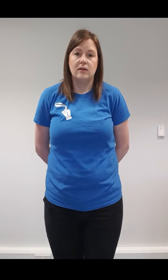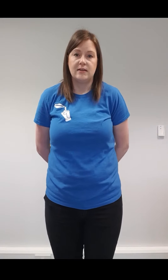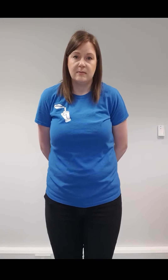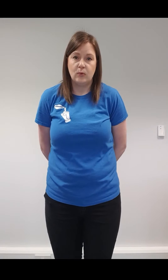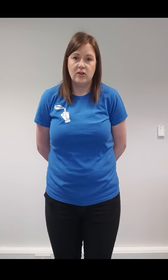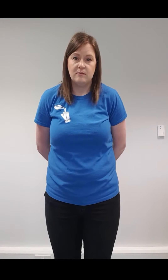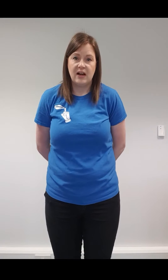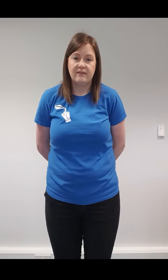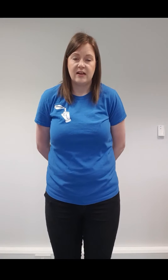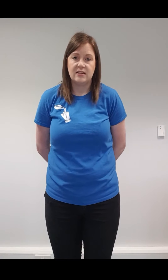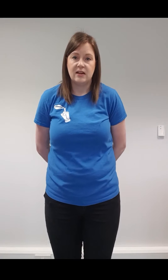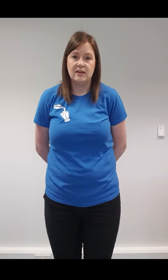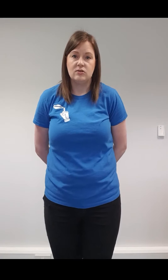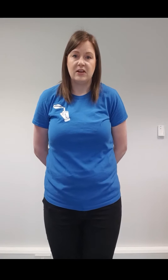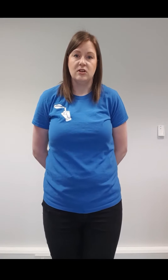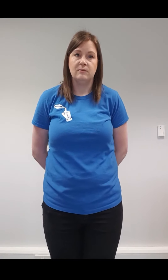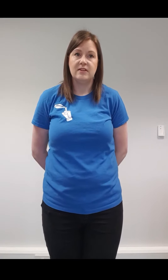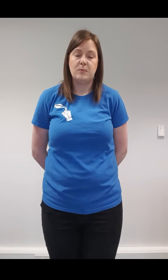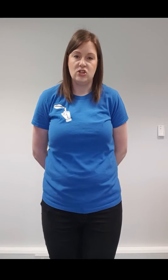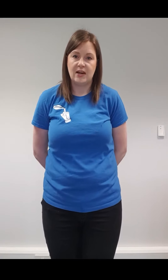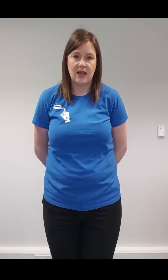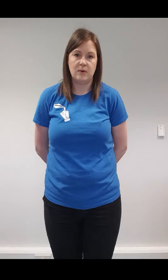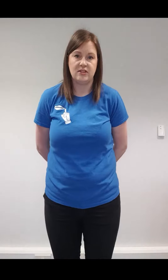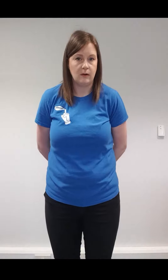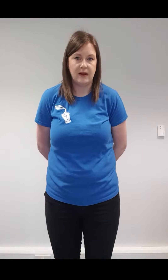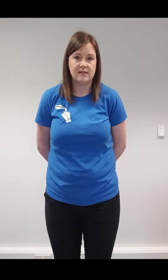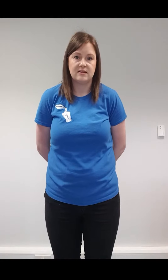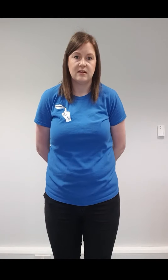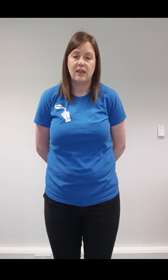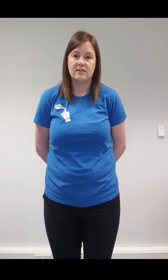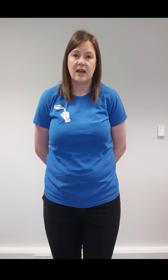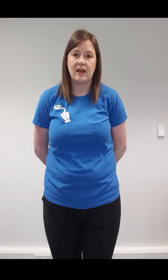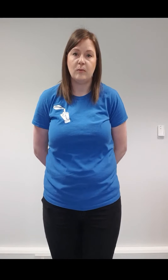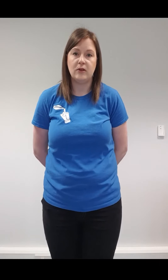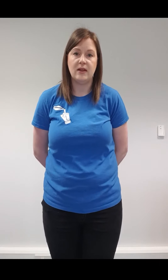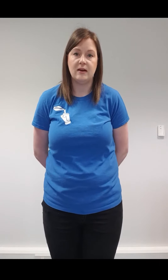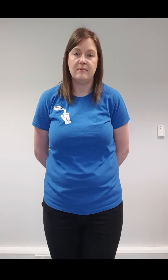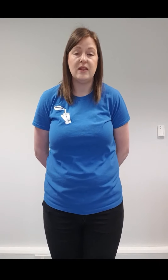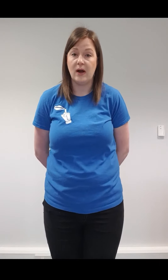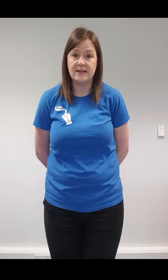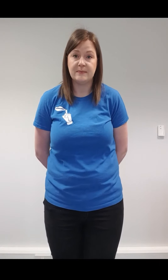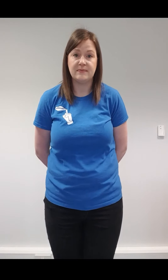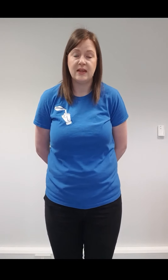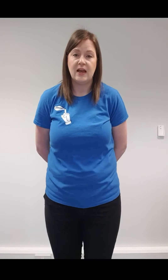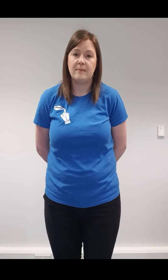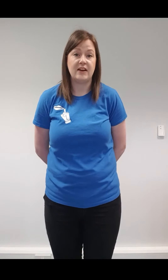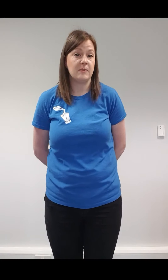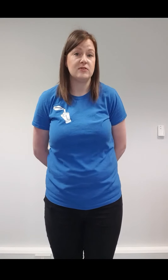At some point, you might have had an interaction with a speech and language therapist. These can help you in many ways. In fact, most of